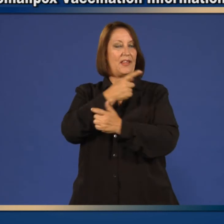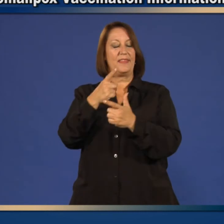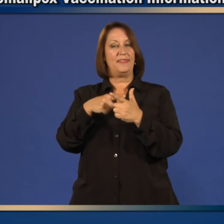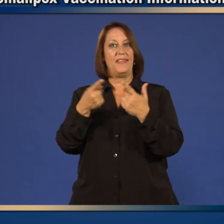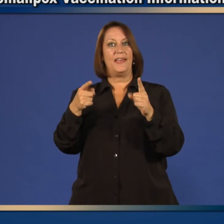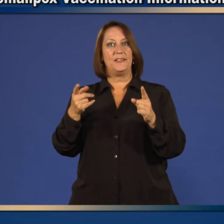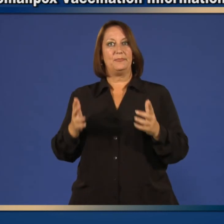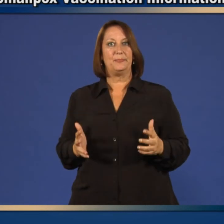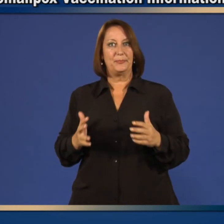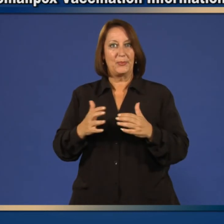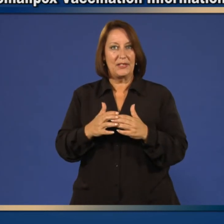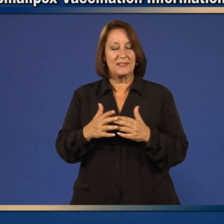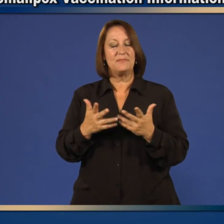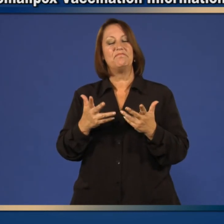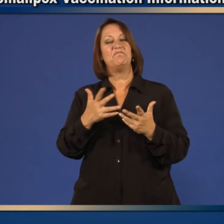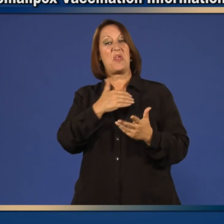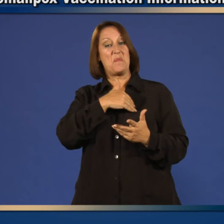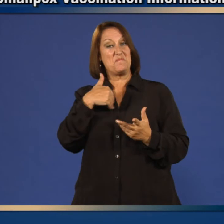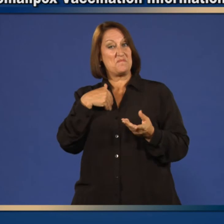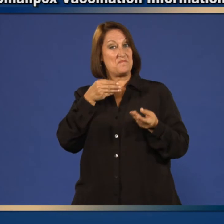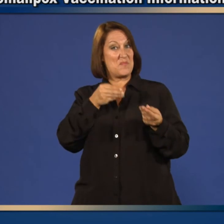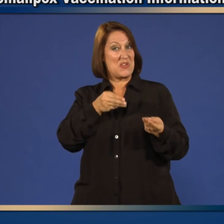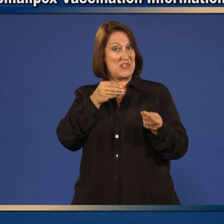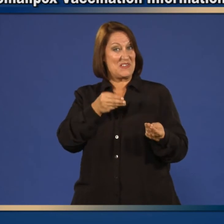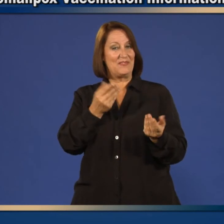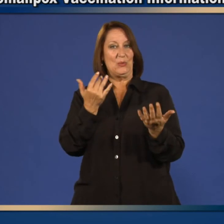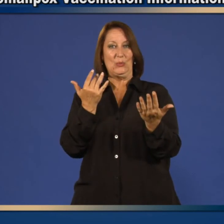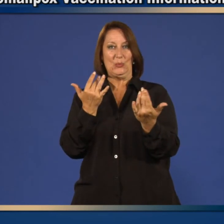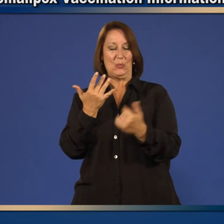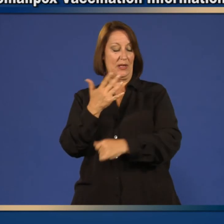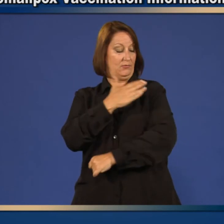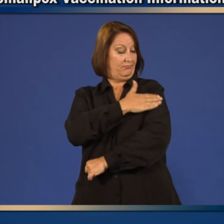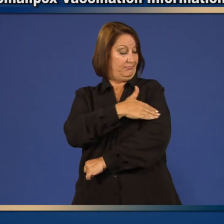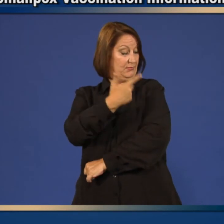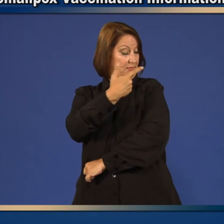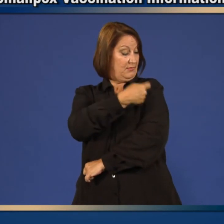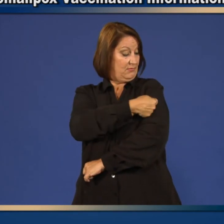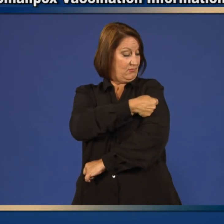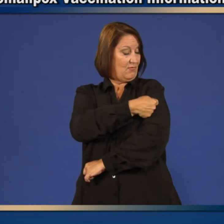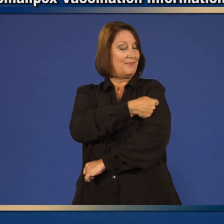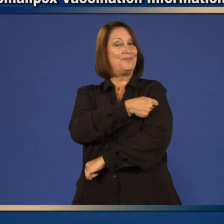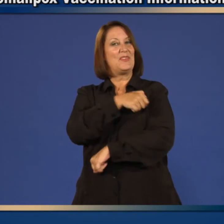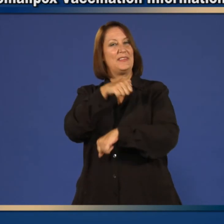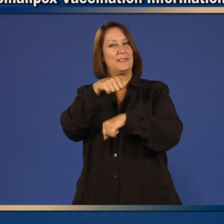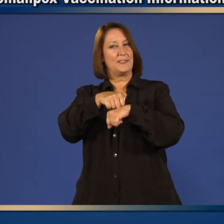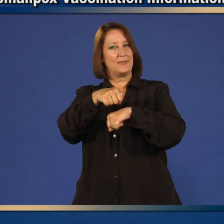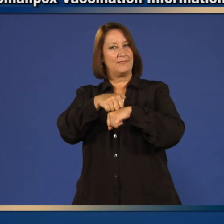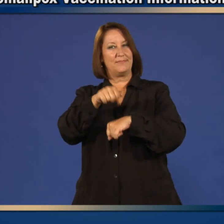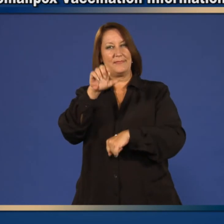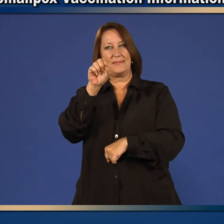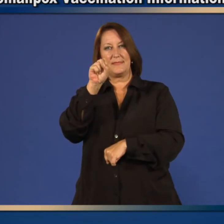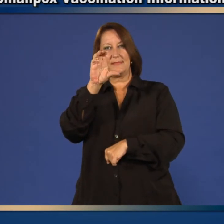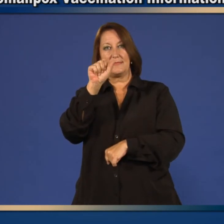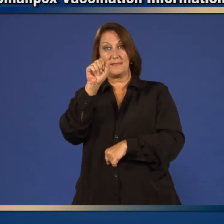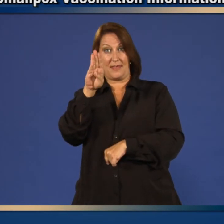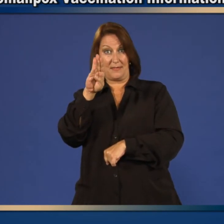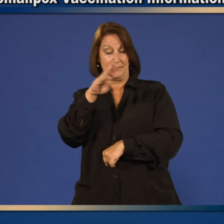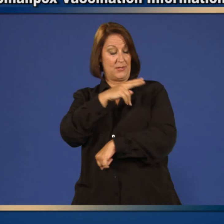breastfeeding should not take place until the vaccination scab has separated from the vaccination